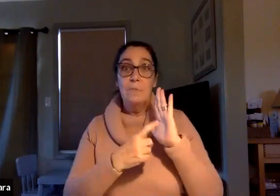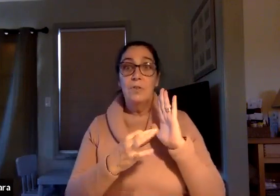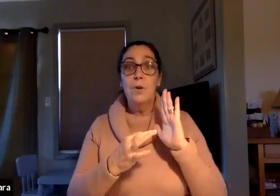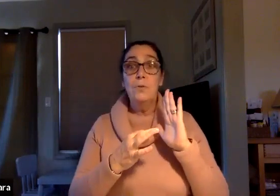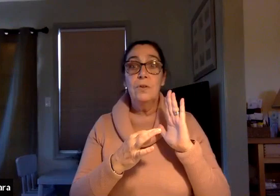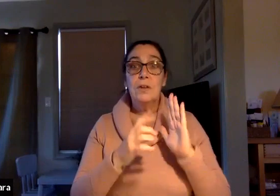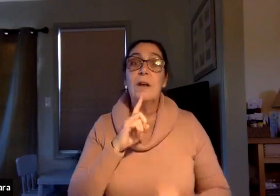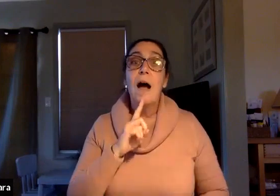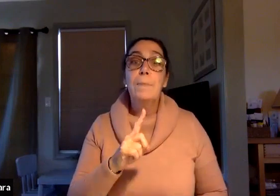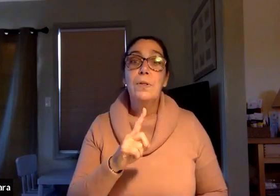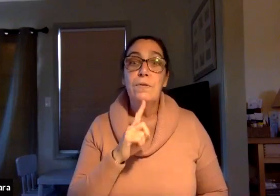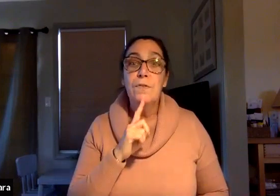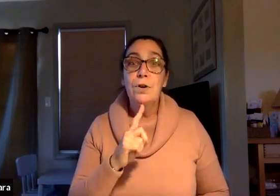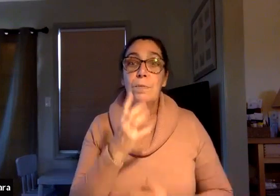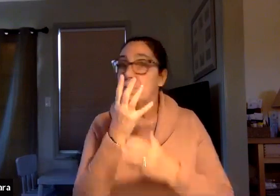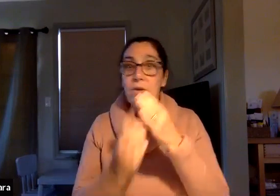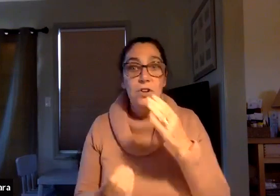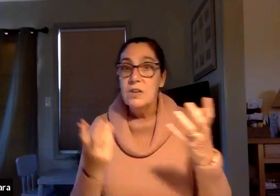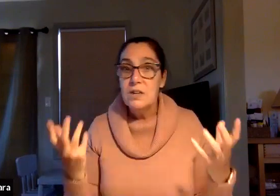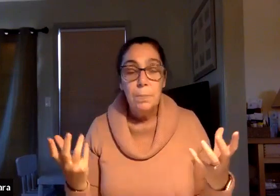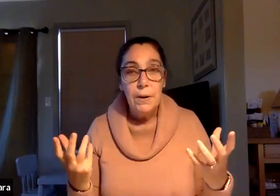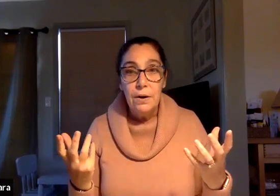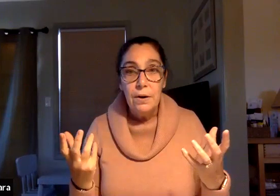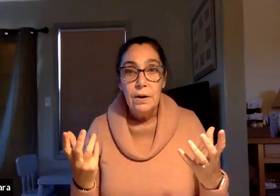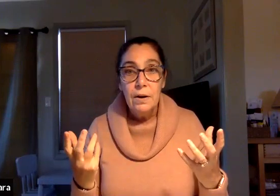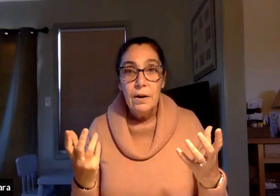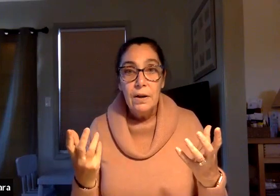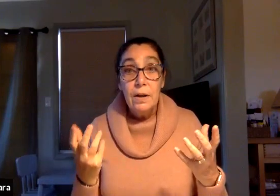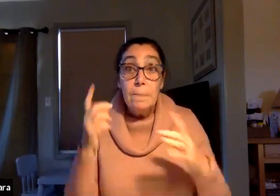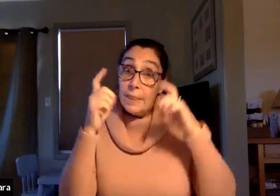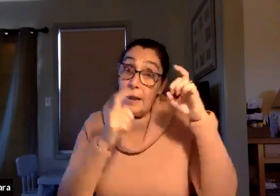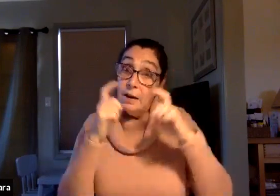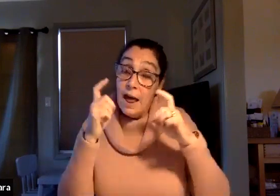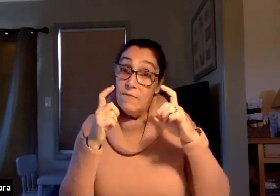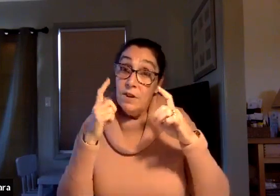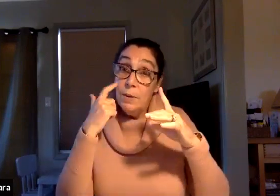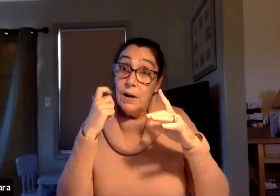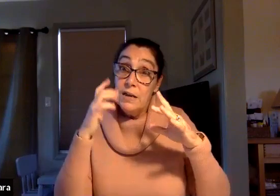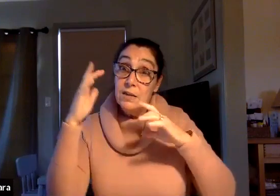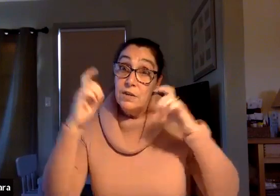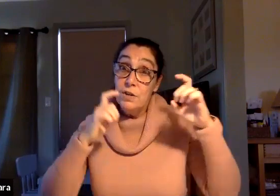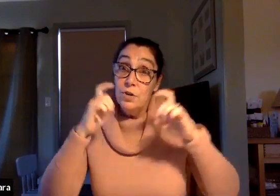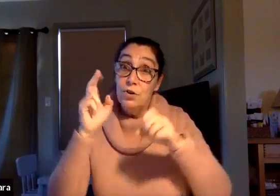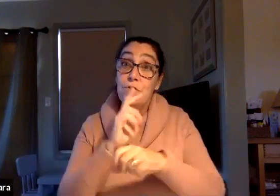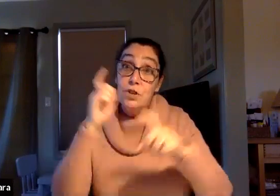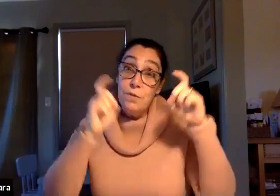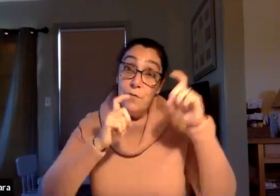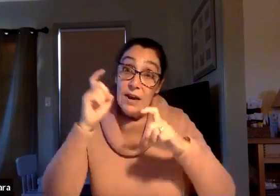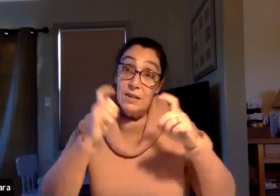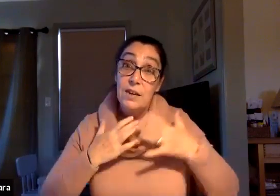sometimes those copular verbs just disappear. And a lot of it is because you're using your face and